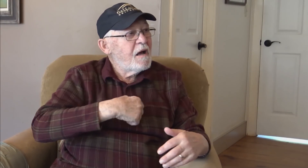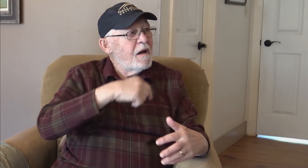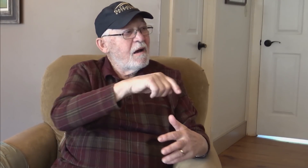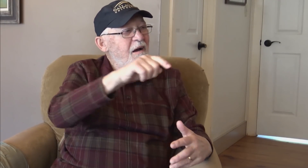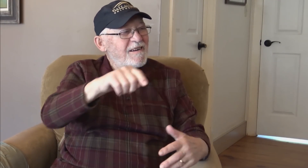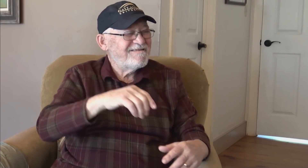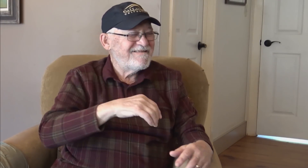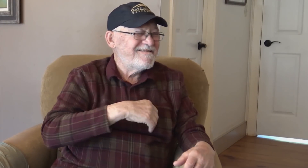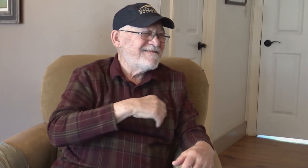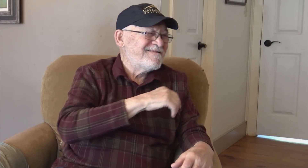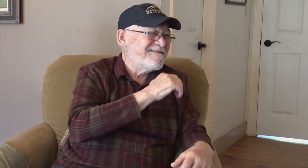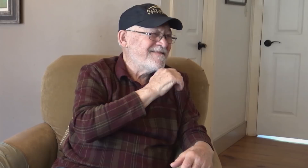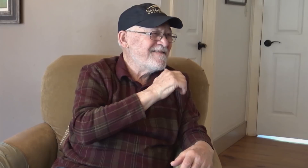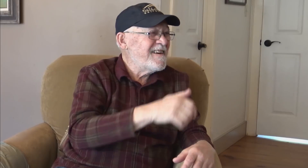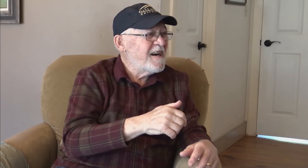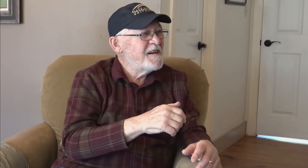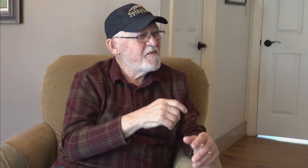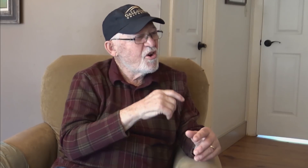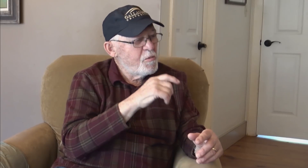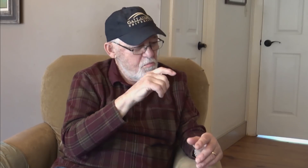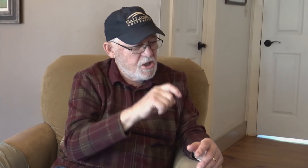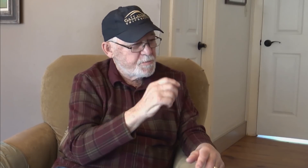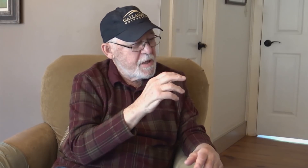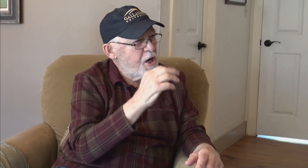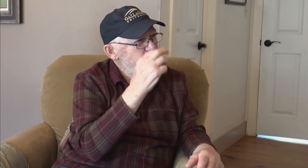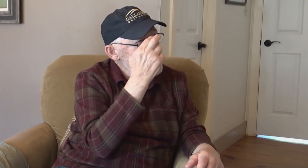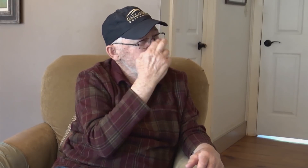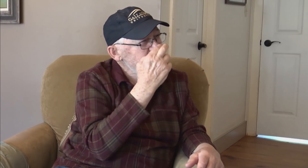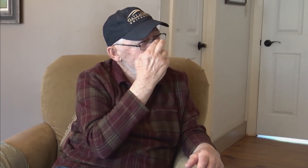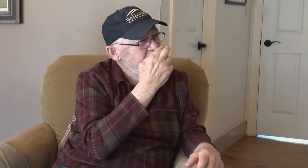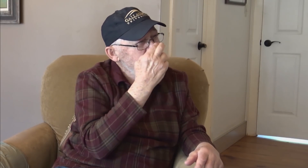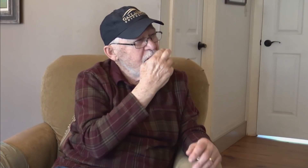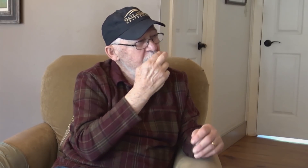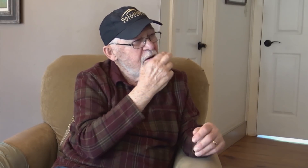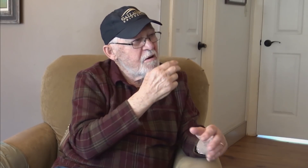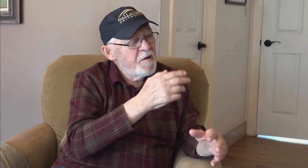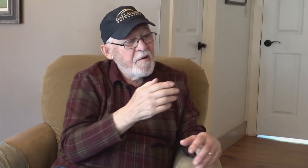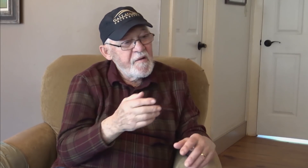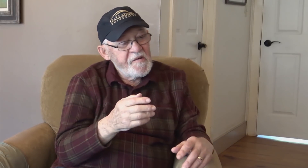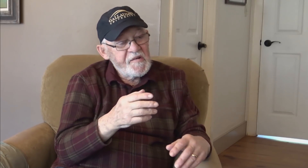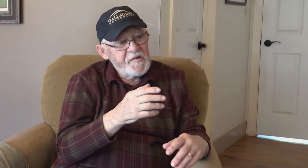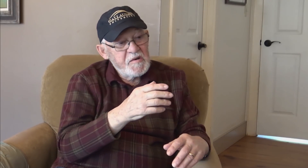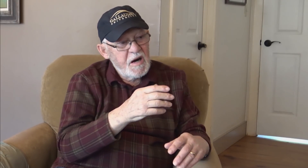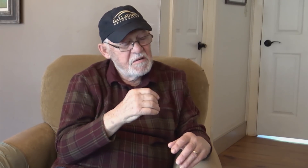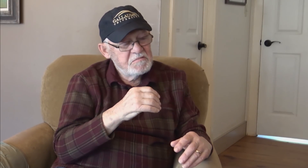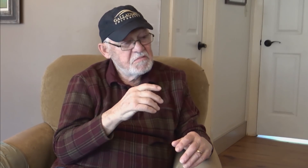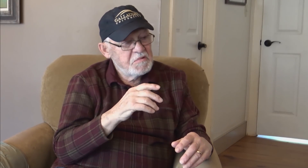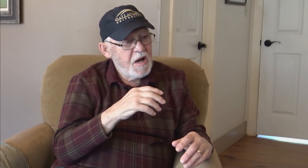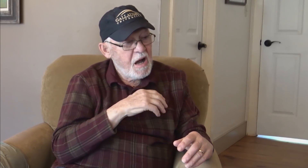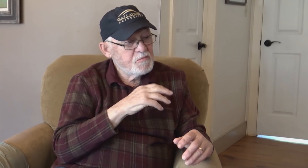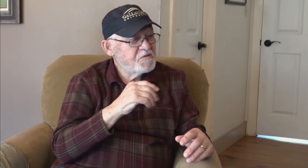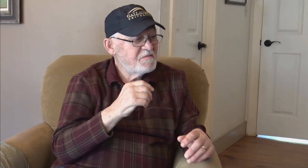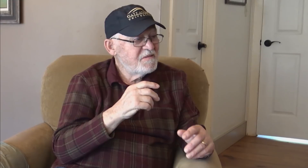go around saying these things. I recognized that there must be a reason